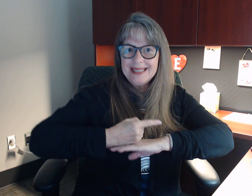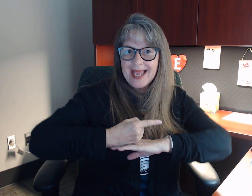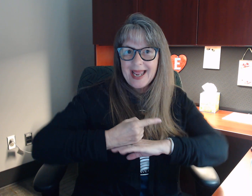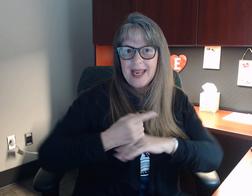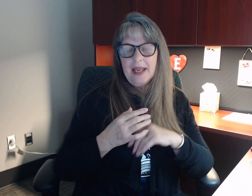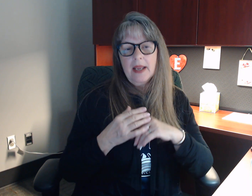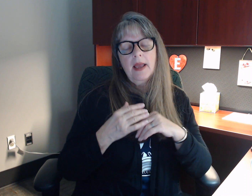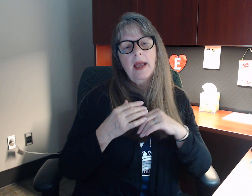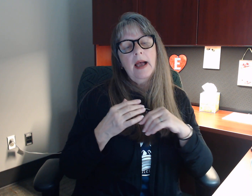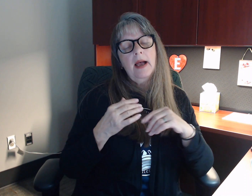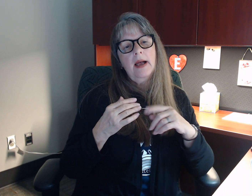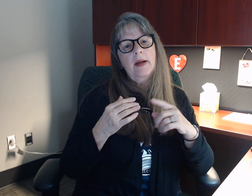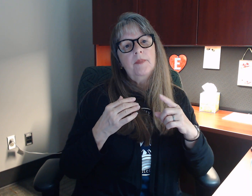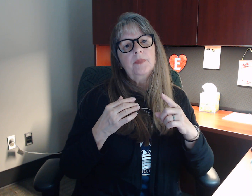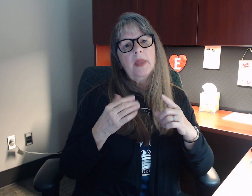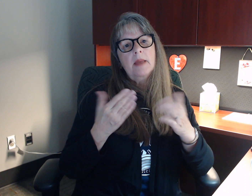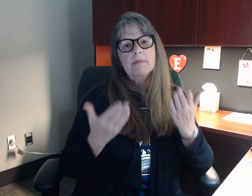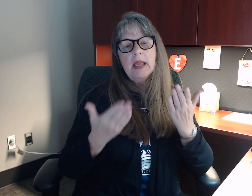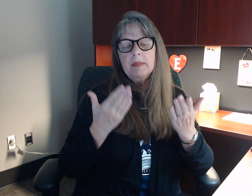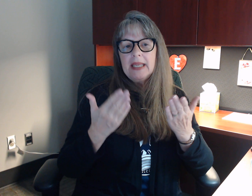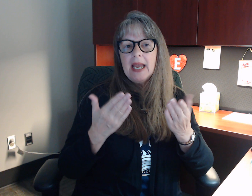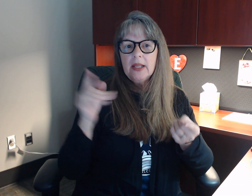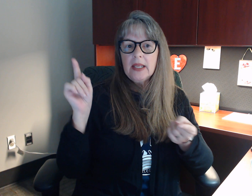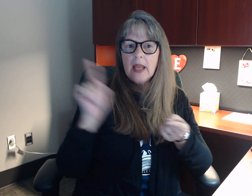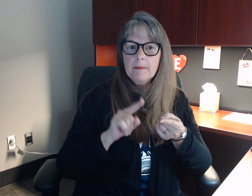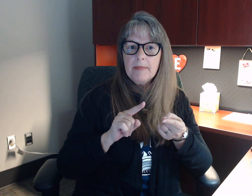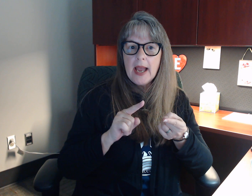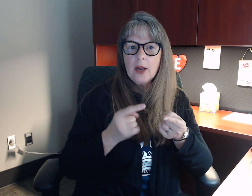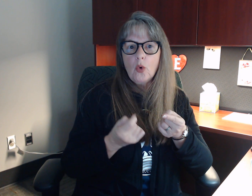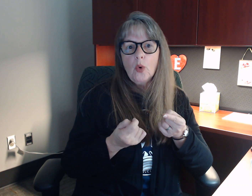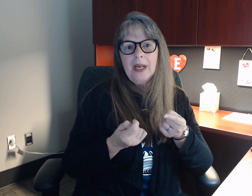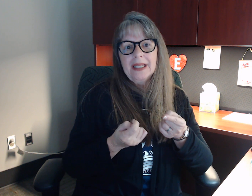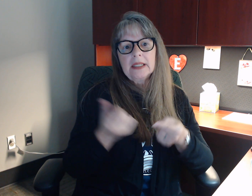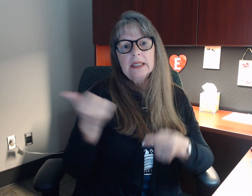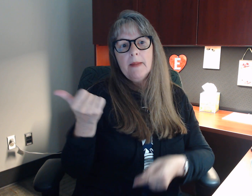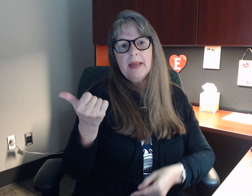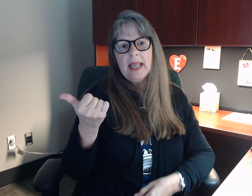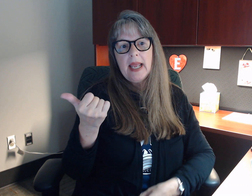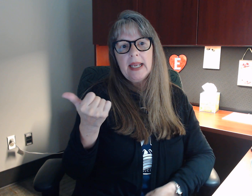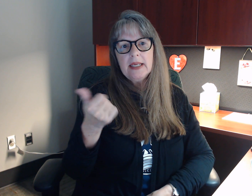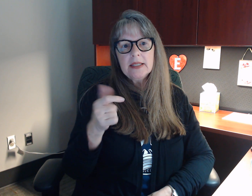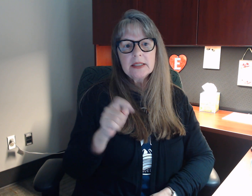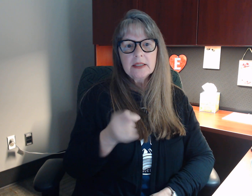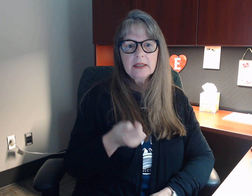day, and maybe kind of cut back or eliminate